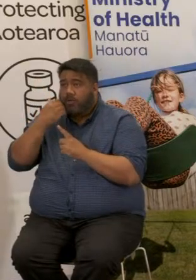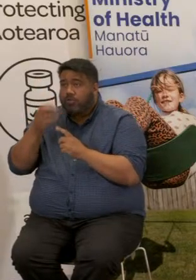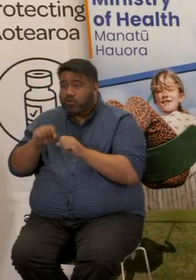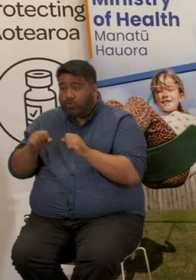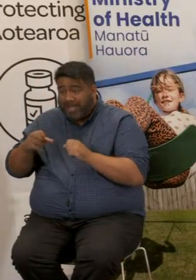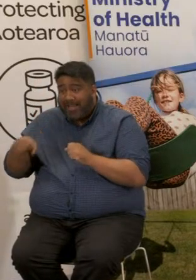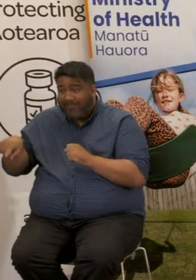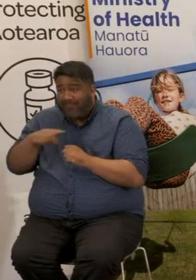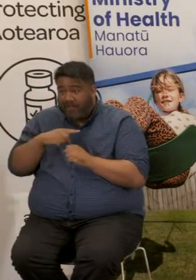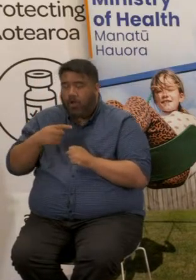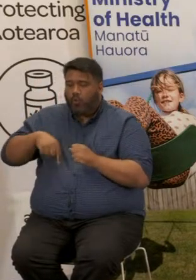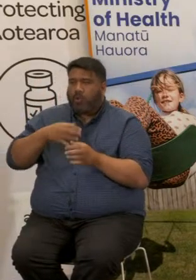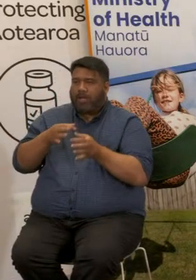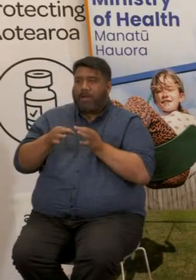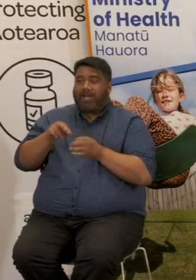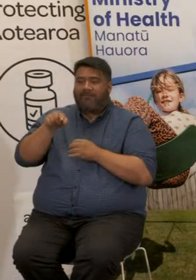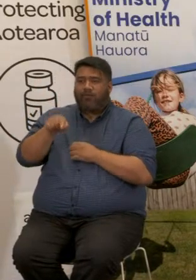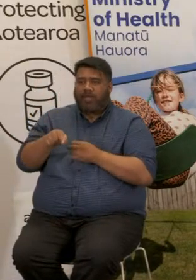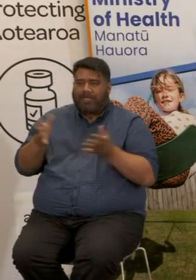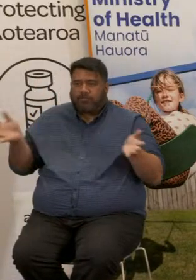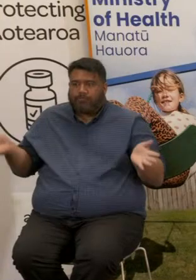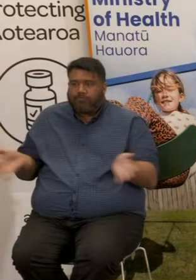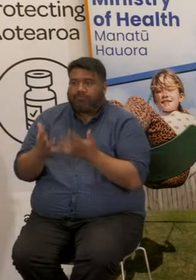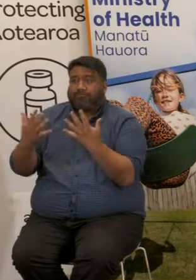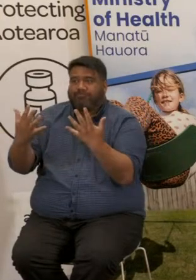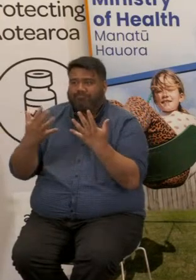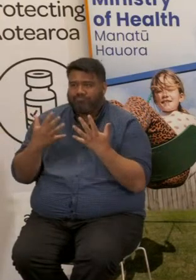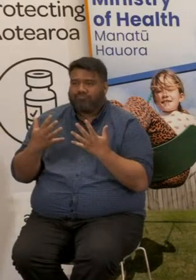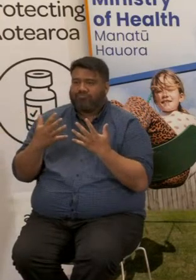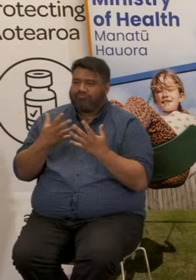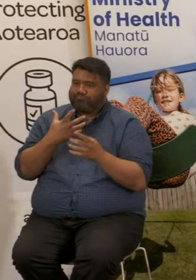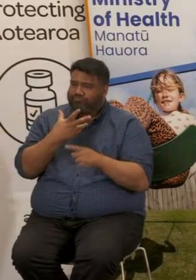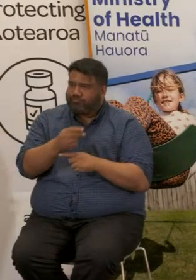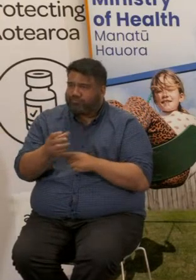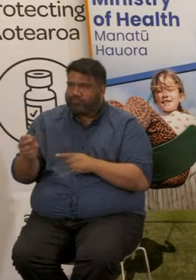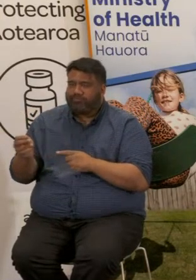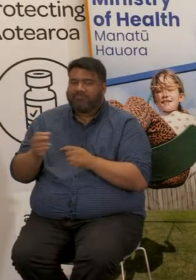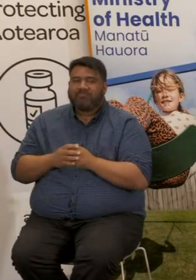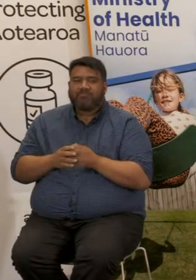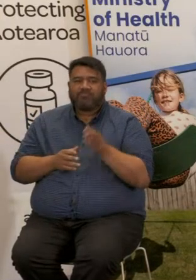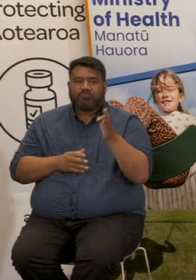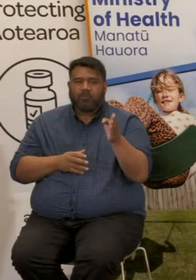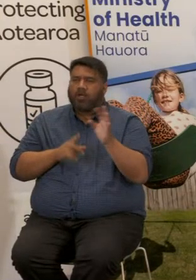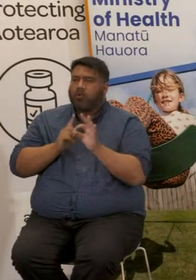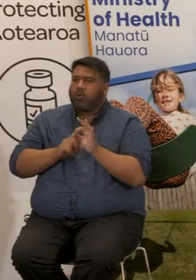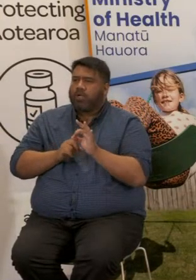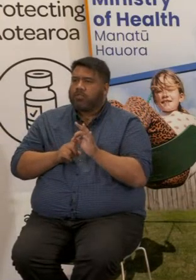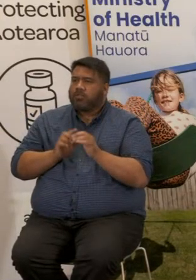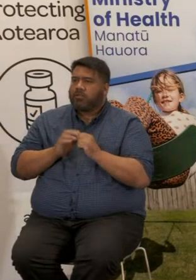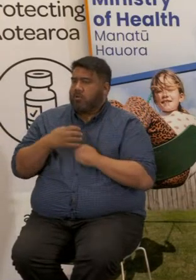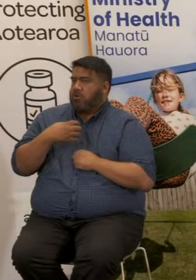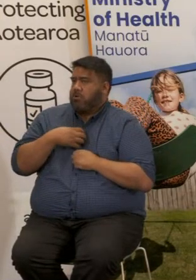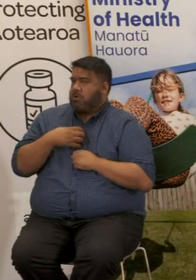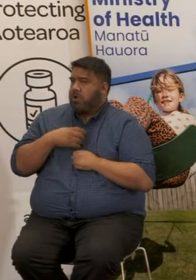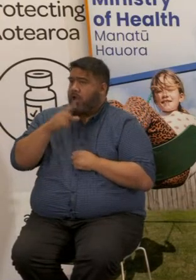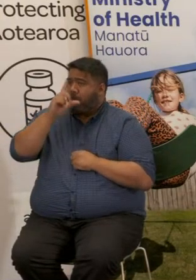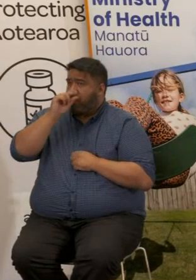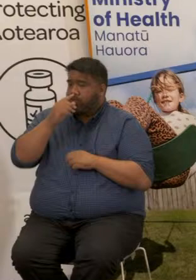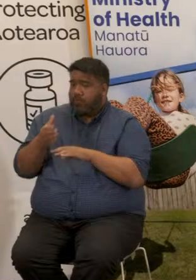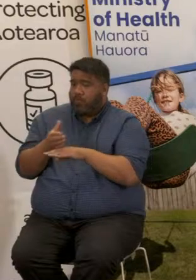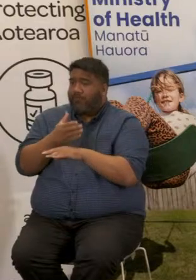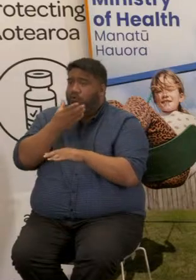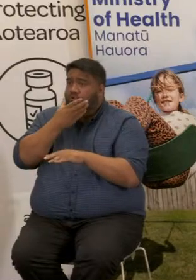that happen. What do you make of reports that there could be 6,000 Māori struck down with COVID by